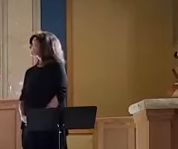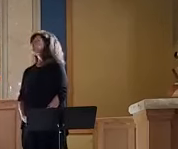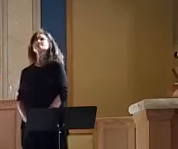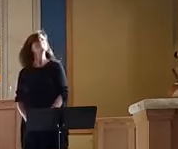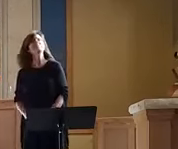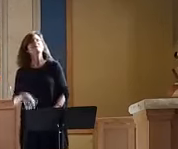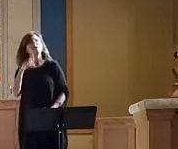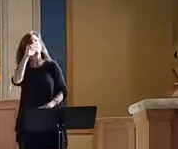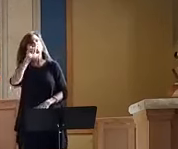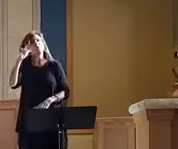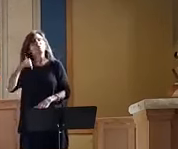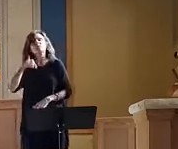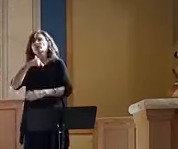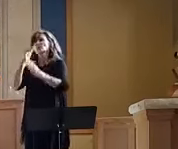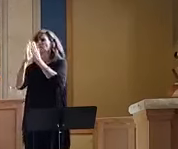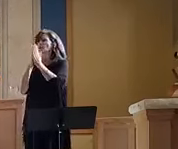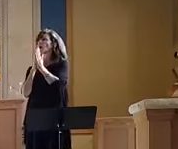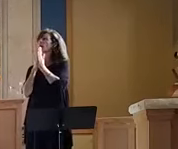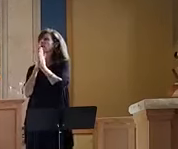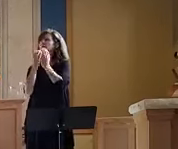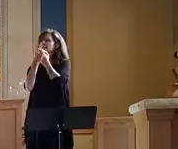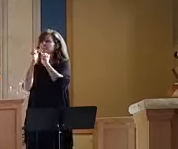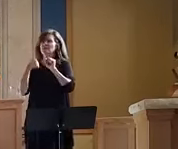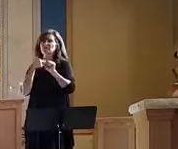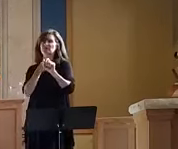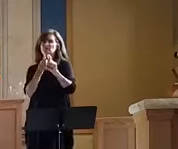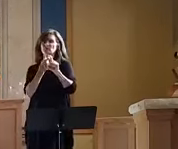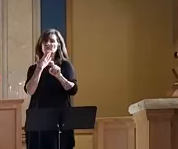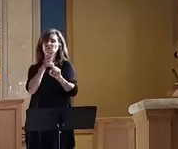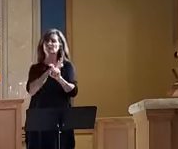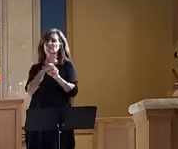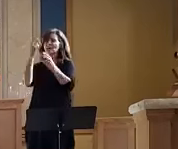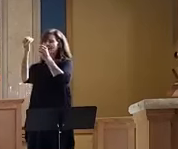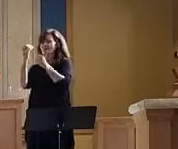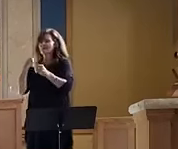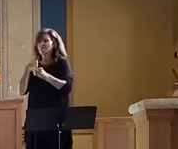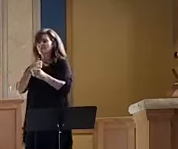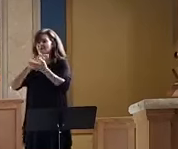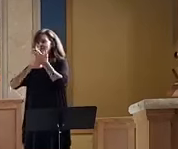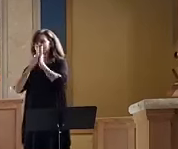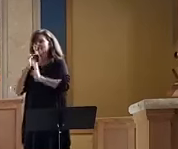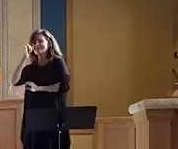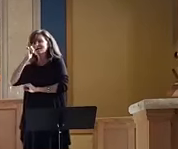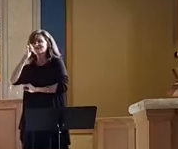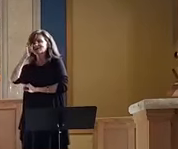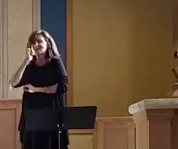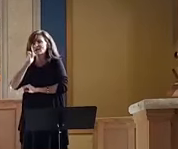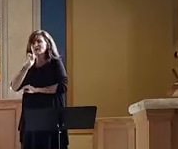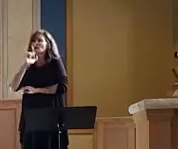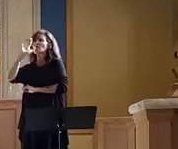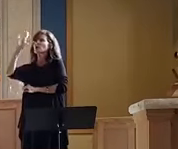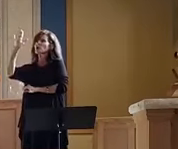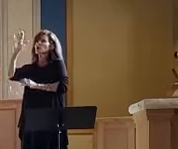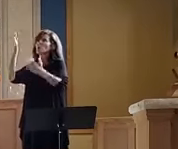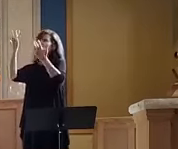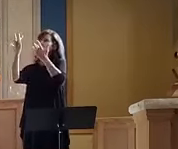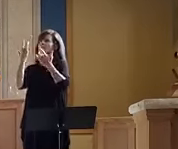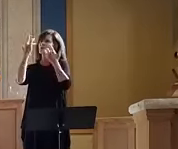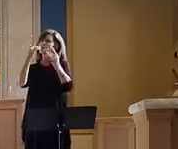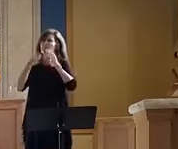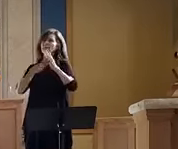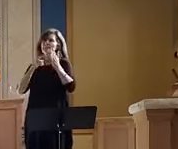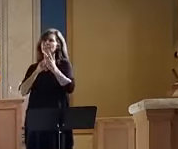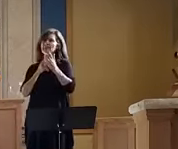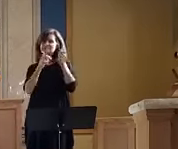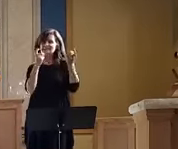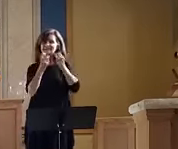deliver us, Lord, we pray, from every evil. Graciously grant peace in our days, that by the help of your mercy, we may be always free from sin